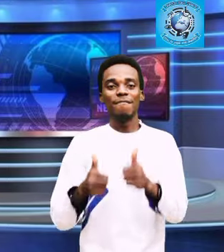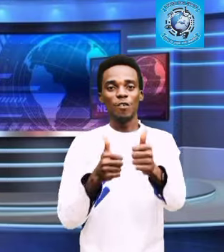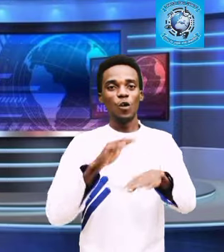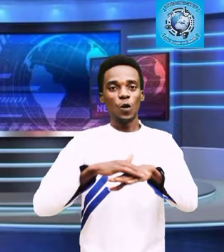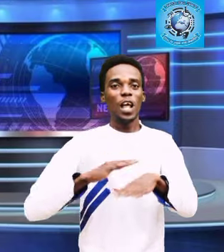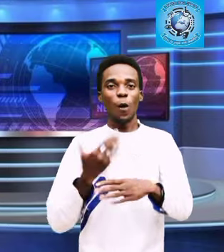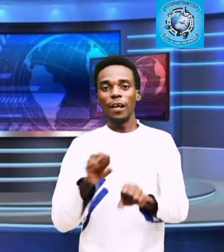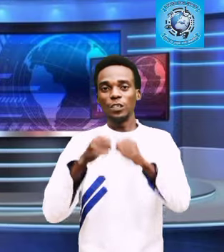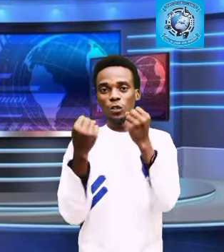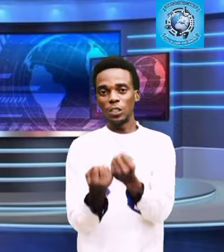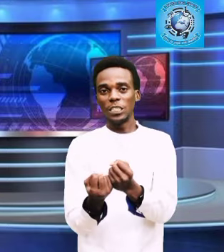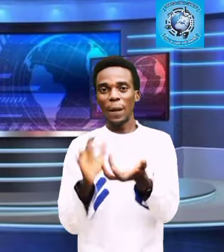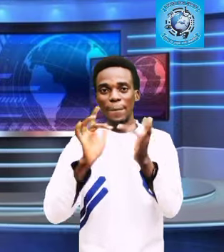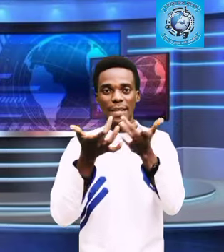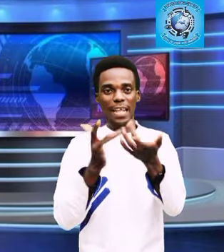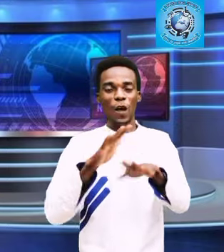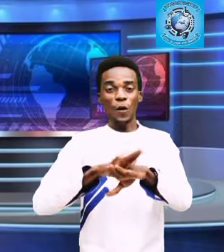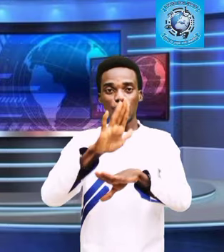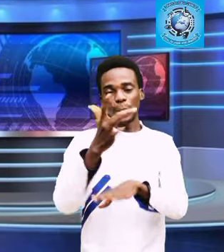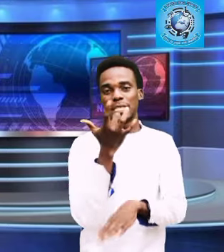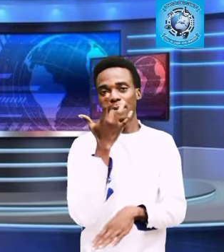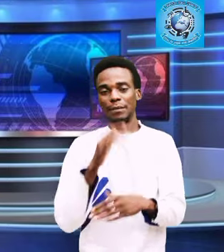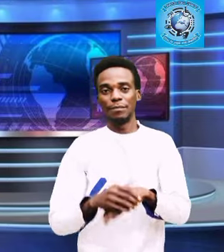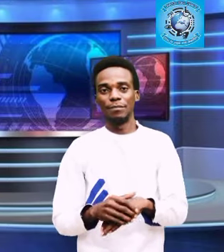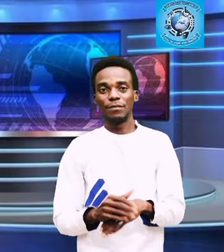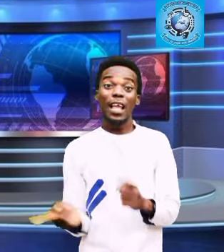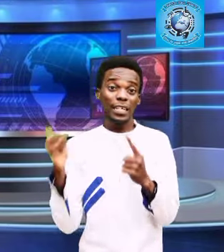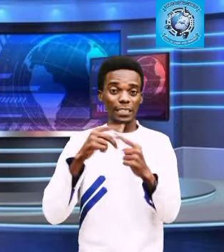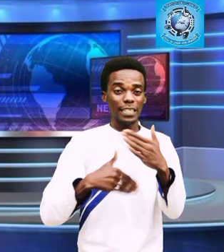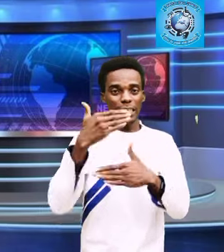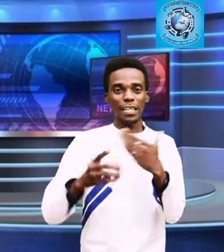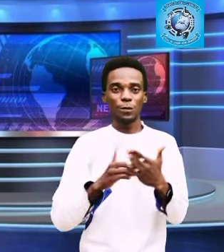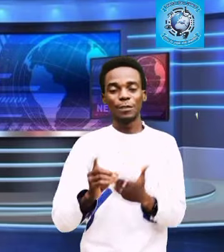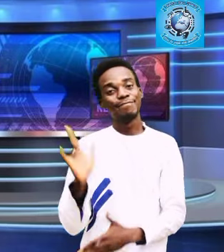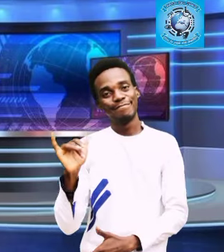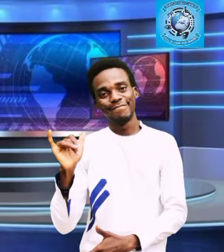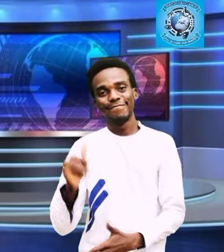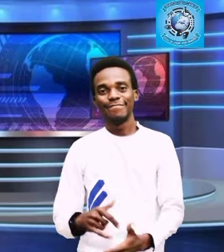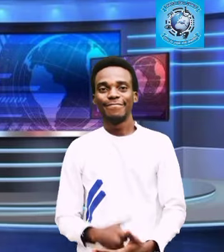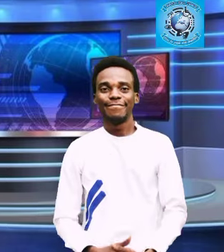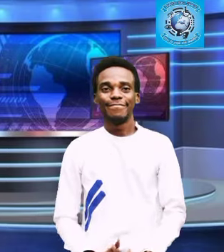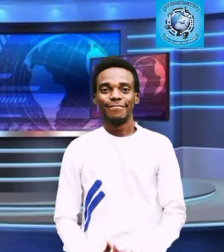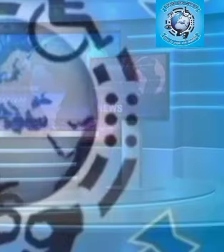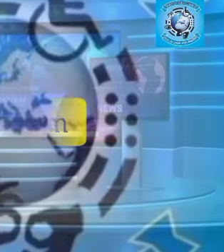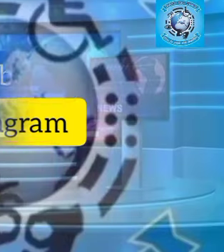follow on our social media handles on your screen. See you next week. Bye.